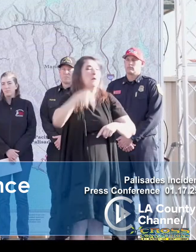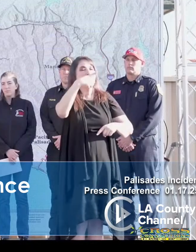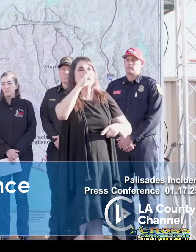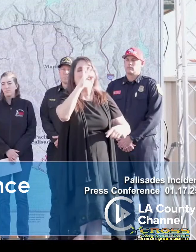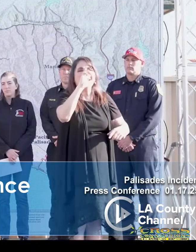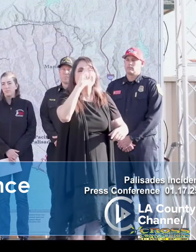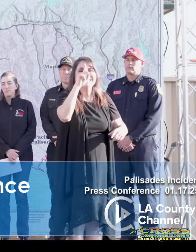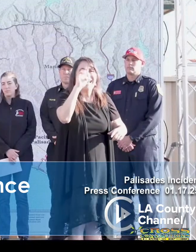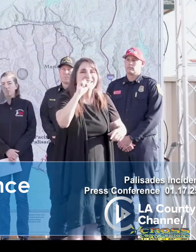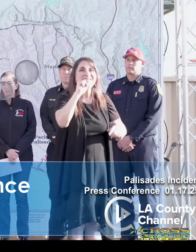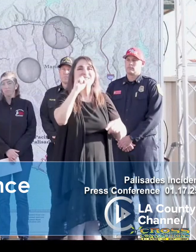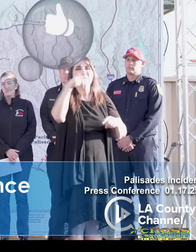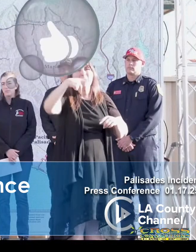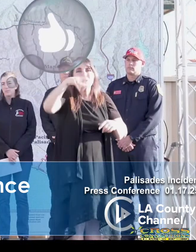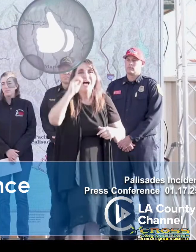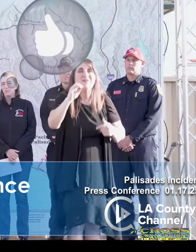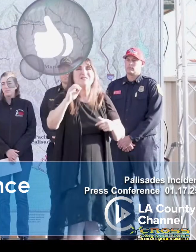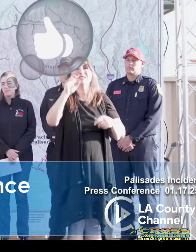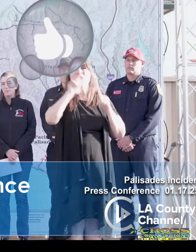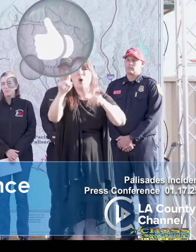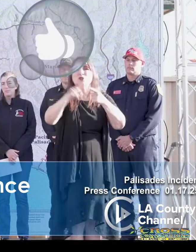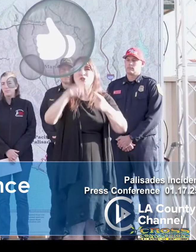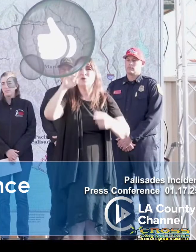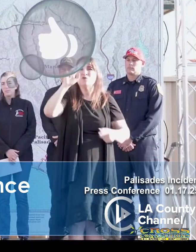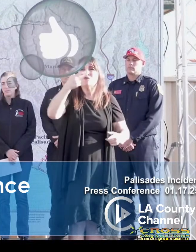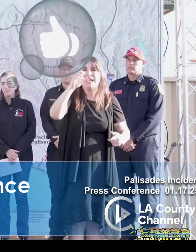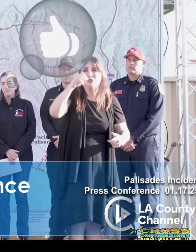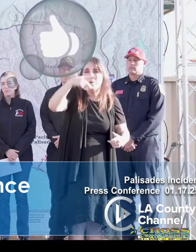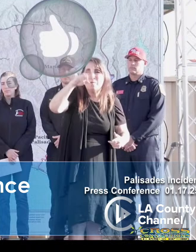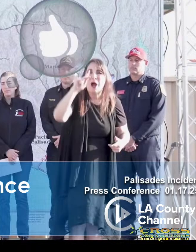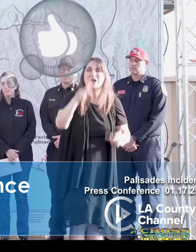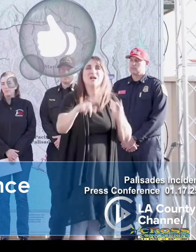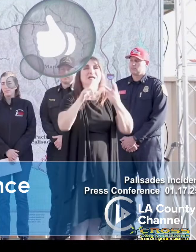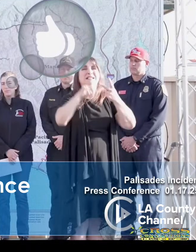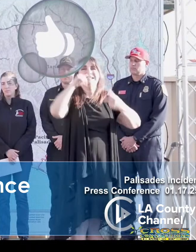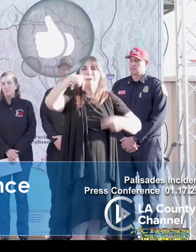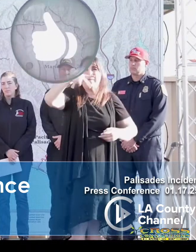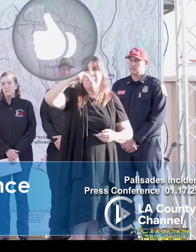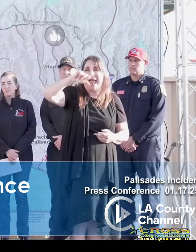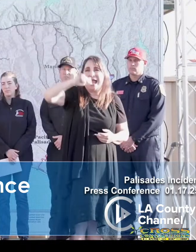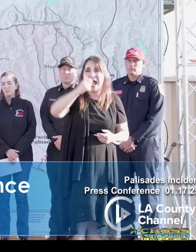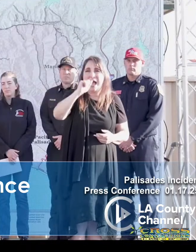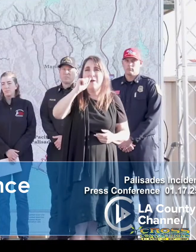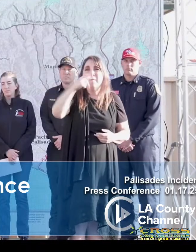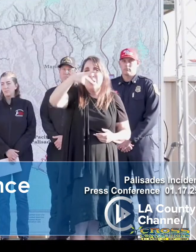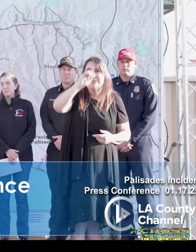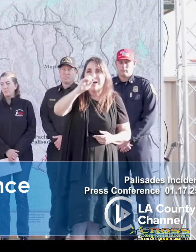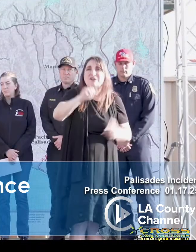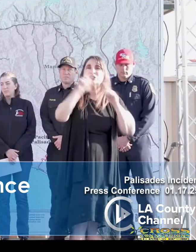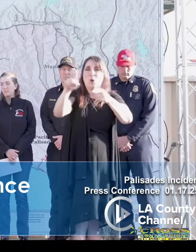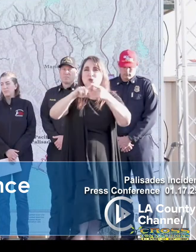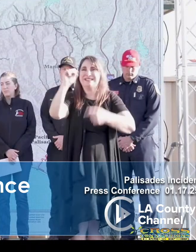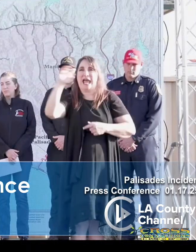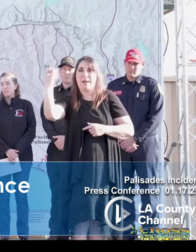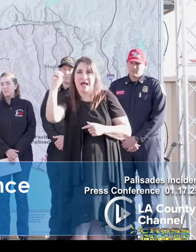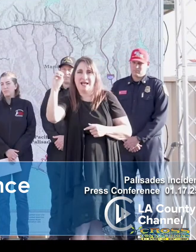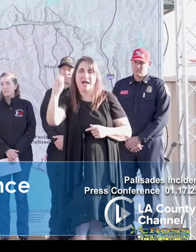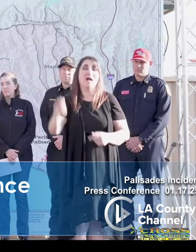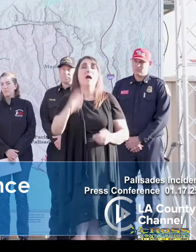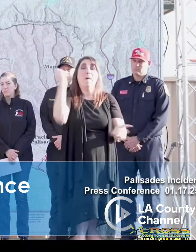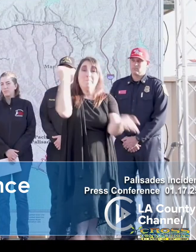Post Office, go to Rancho Park. Topanga Post Office, go to Santa Monica Post Office. Passports, they're